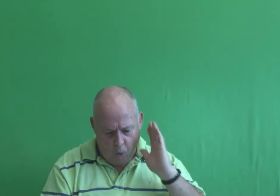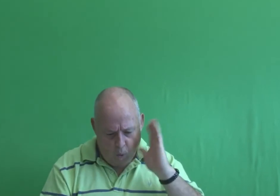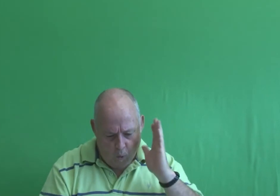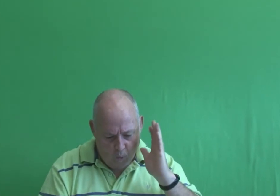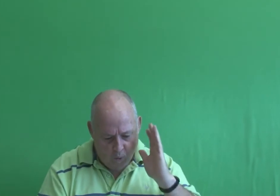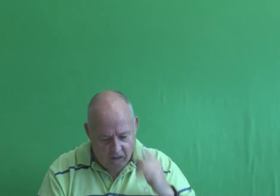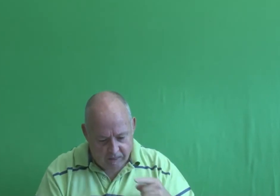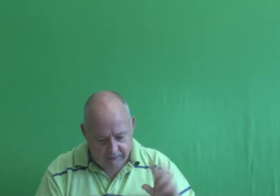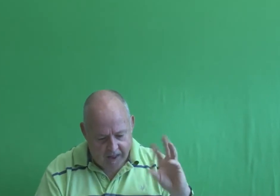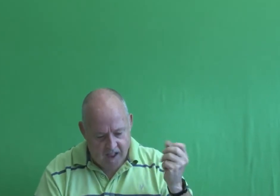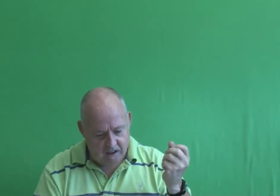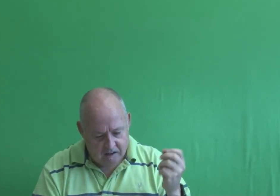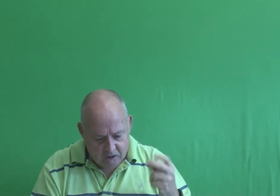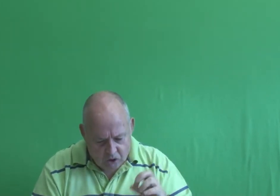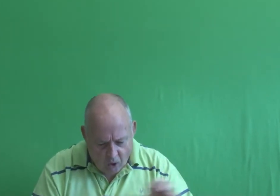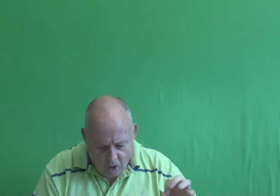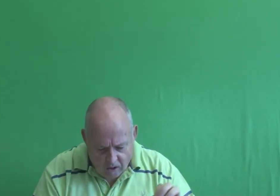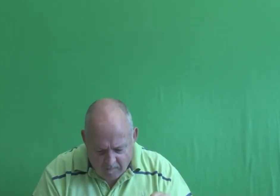When he was 12.